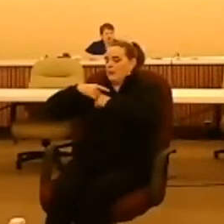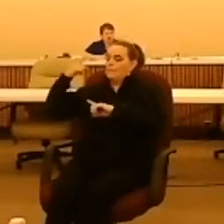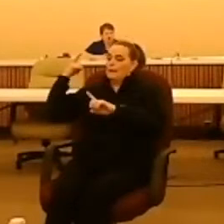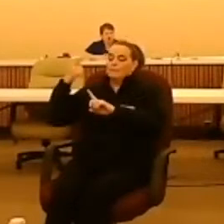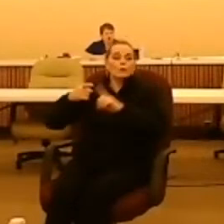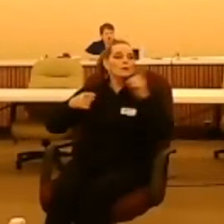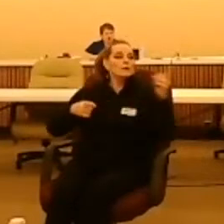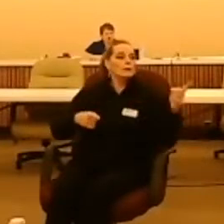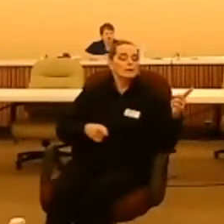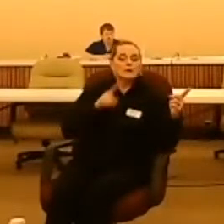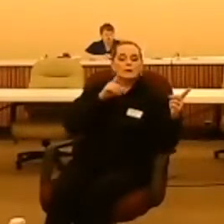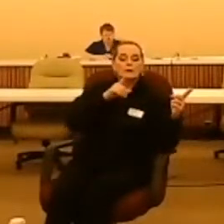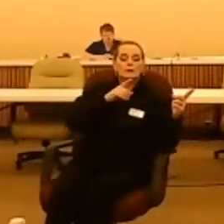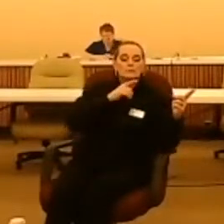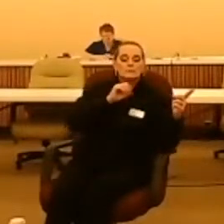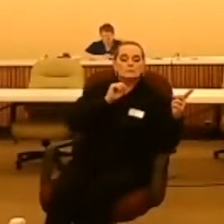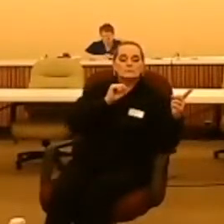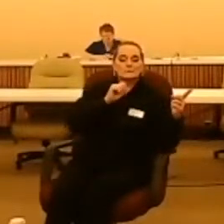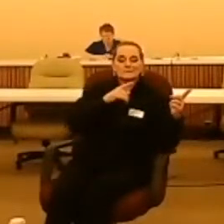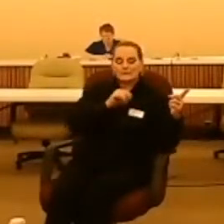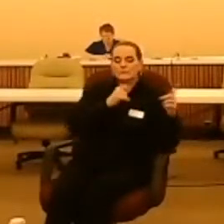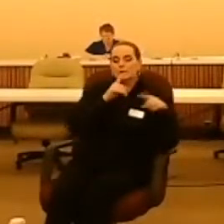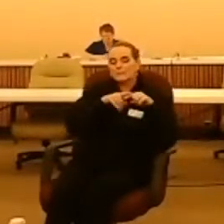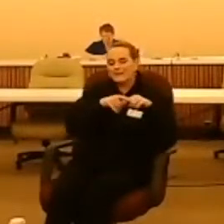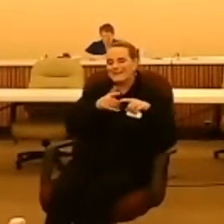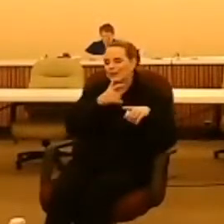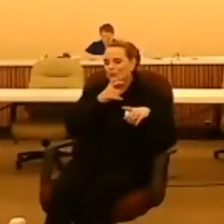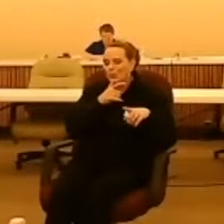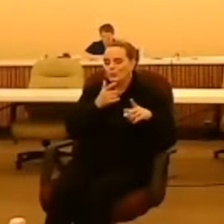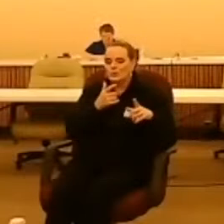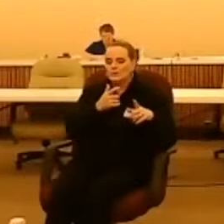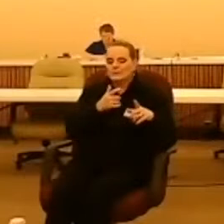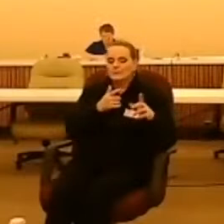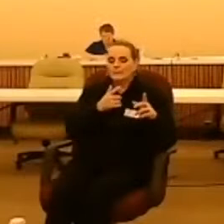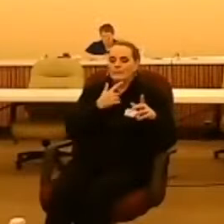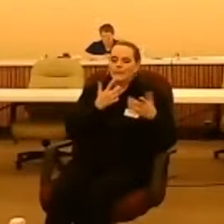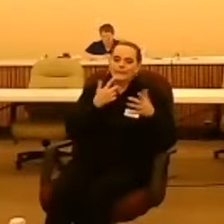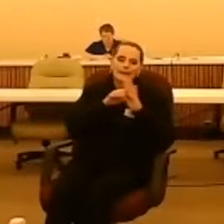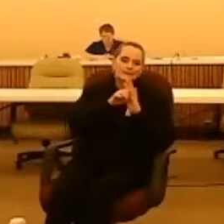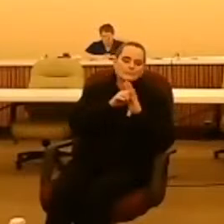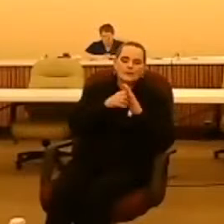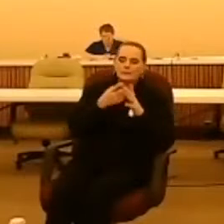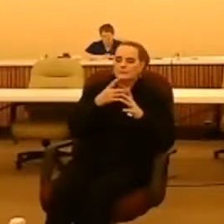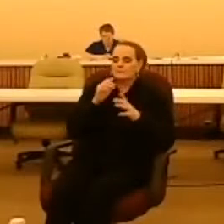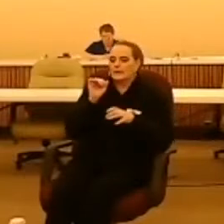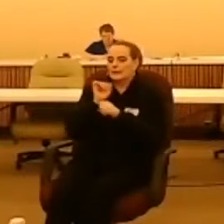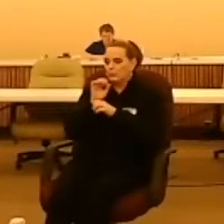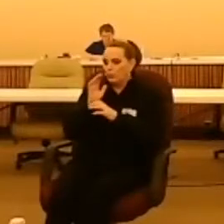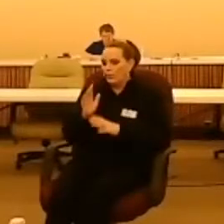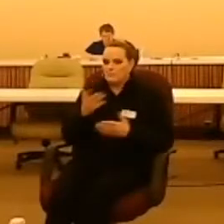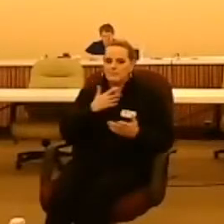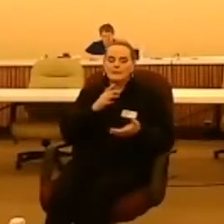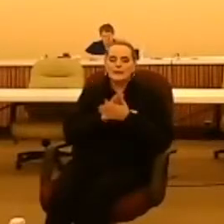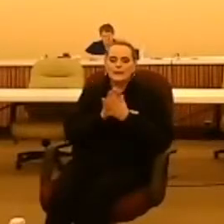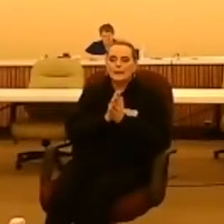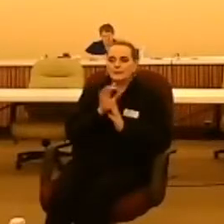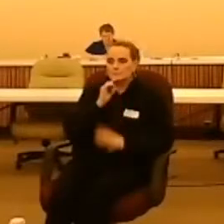also, I mean, Steve, to that, depending on who did it, for example, if it was an employee, that might become a really